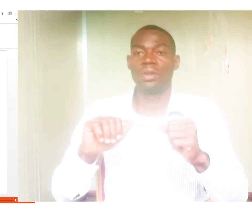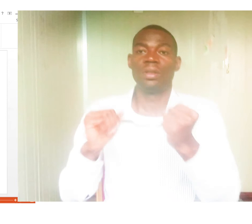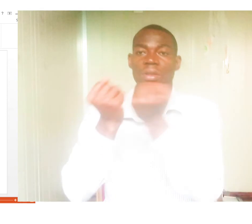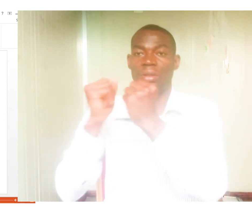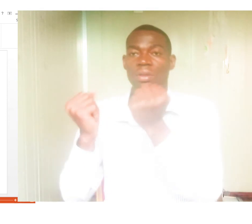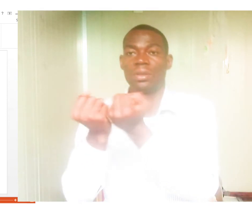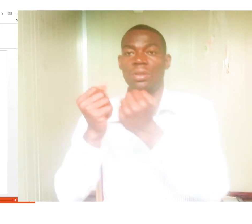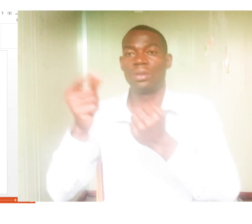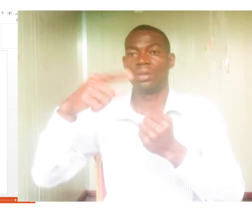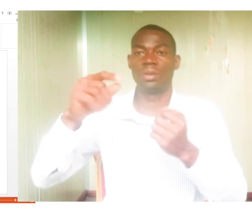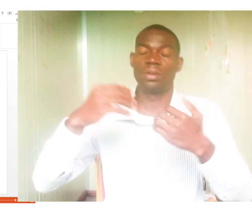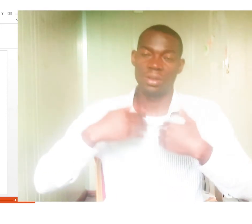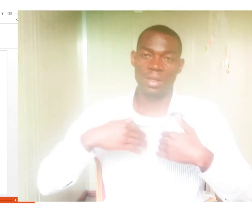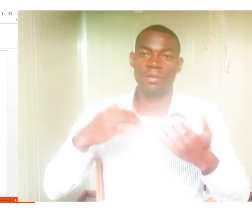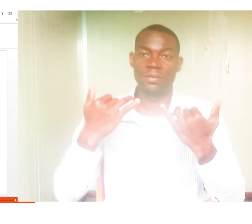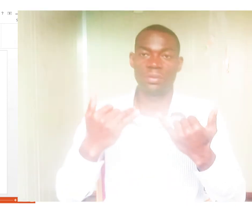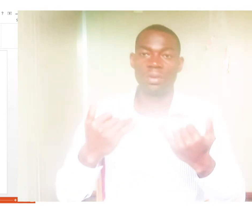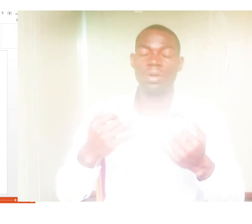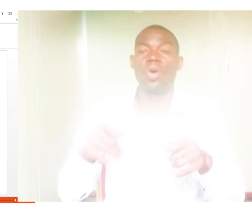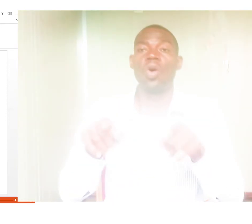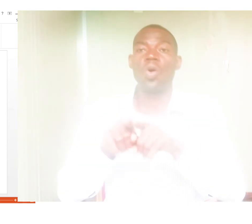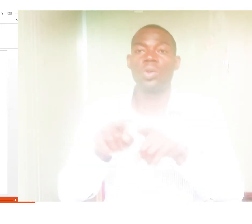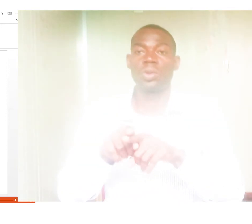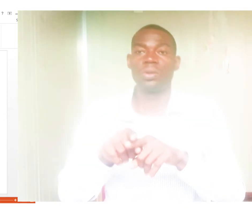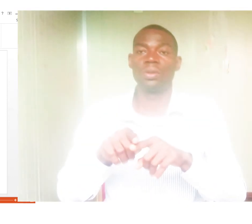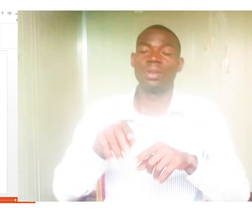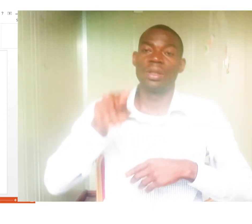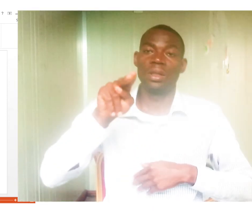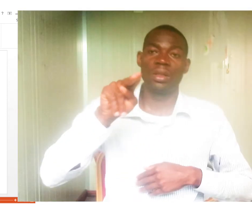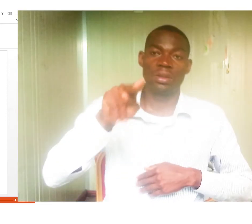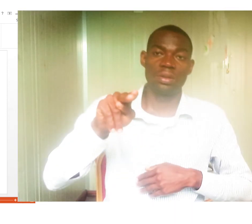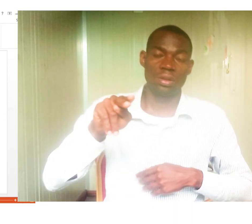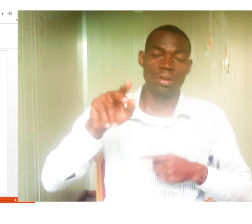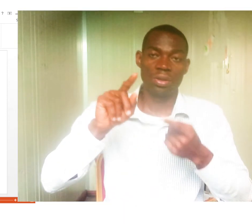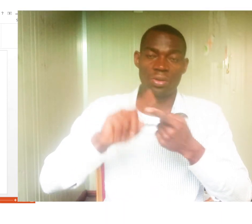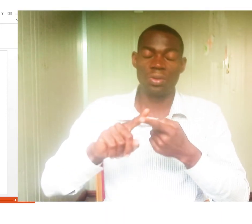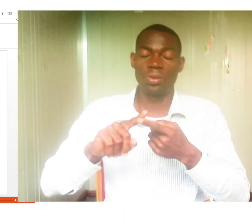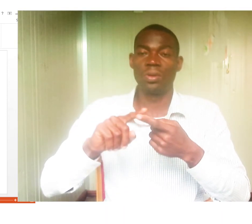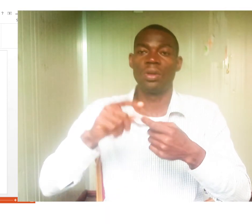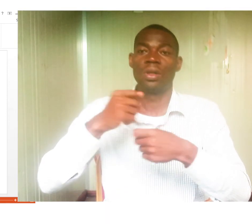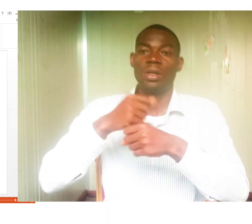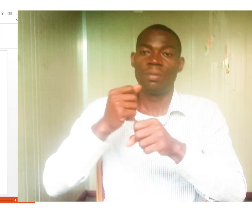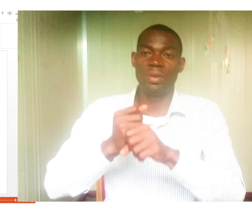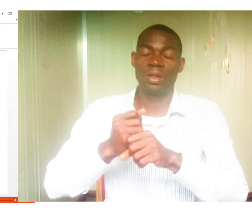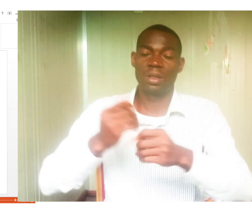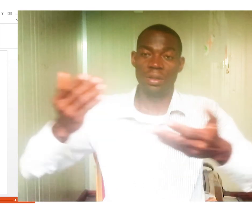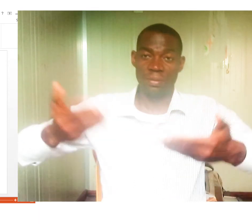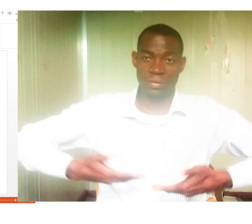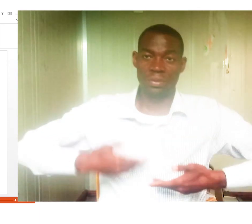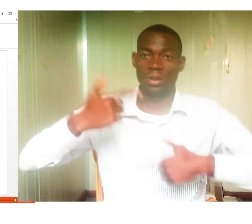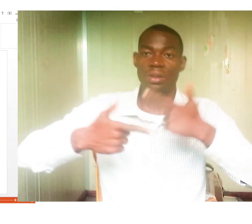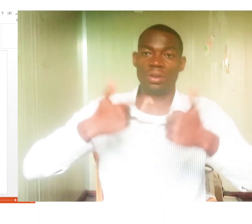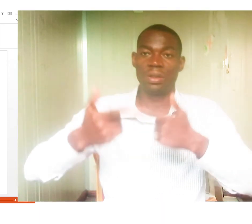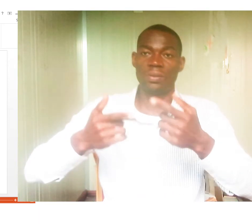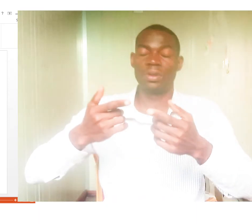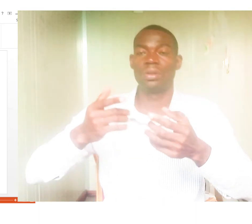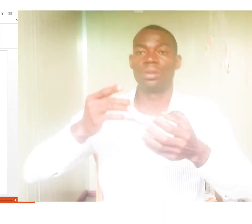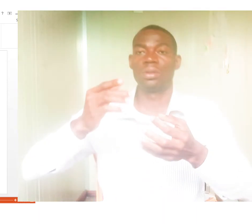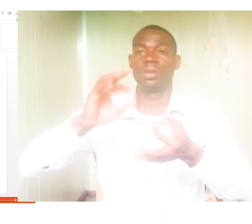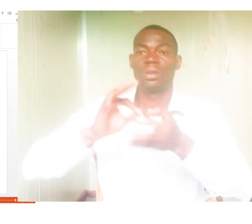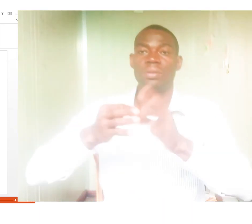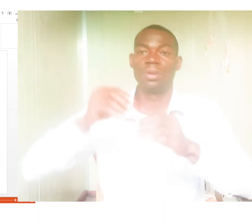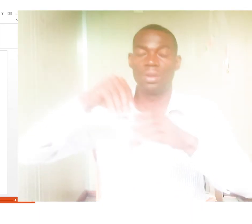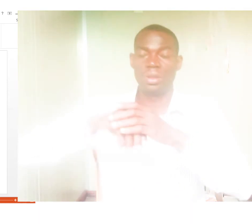to introduce sign language interpreting as a program in institutions of higher